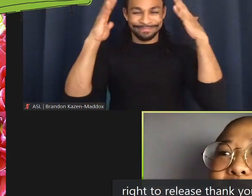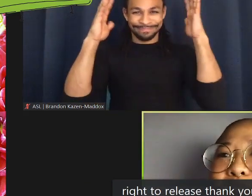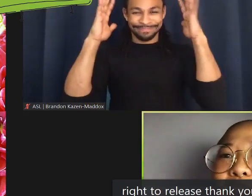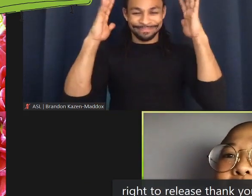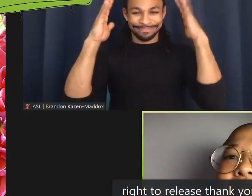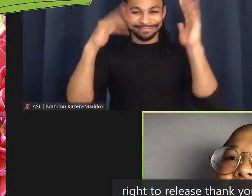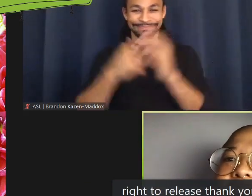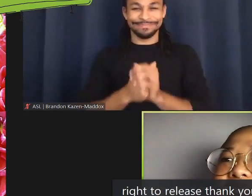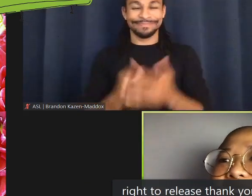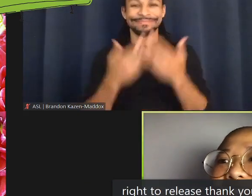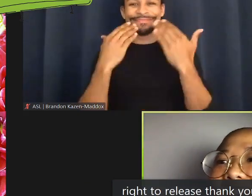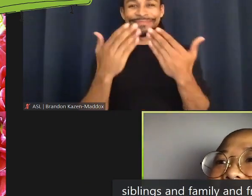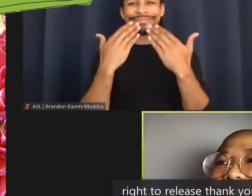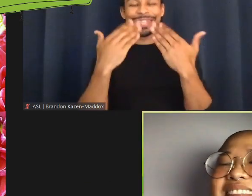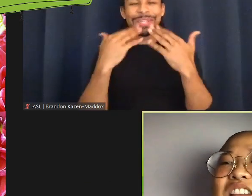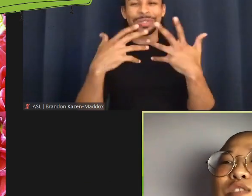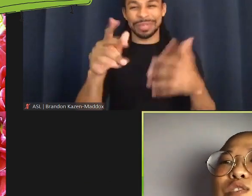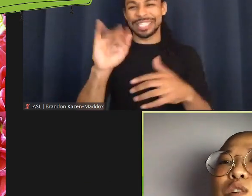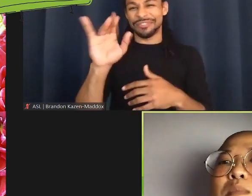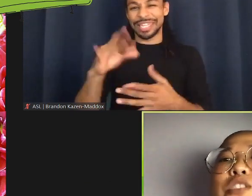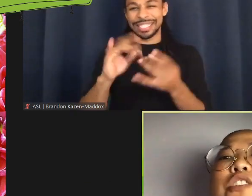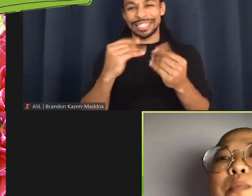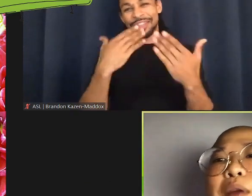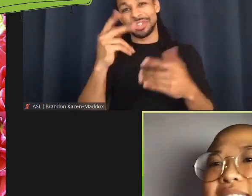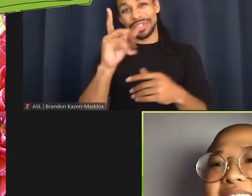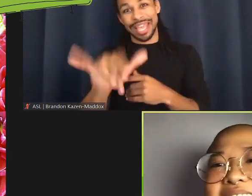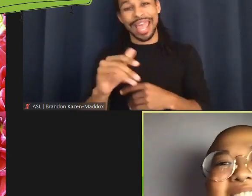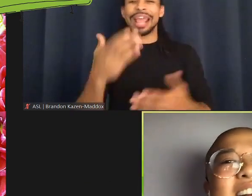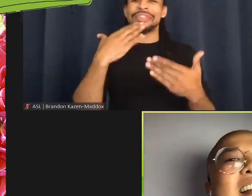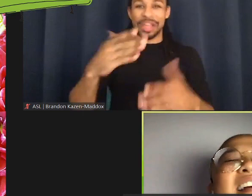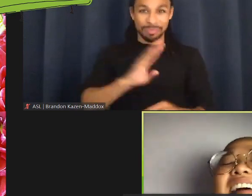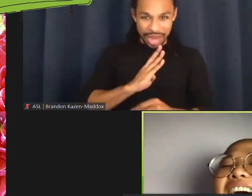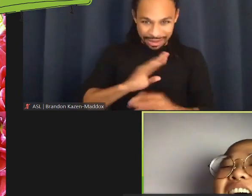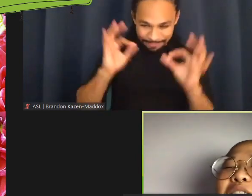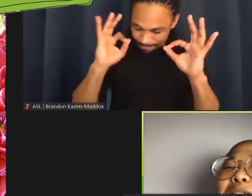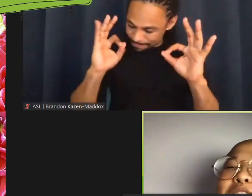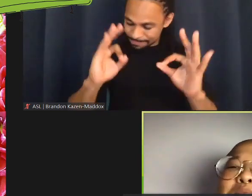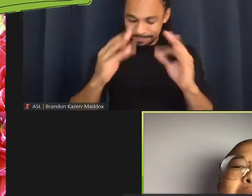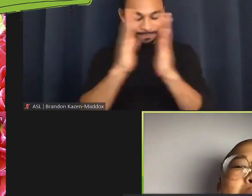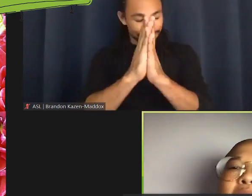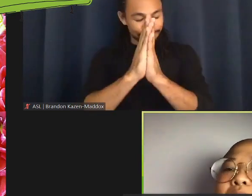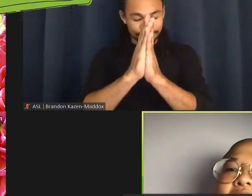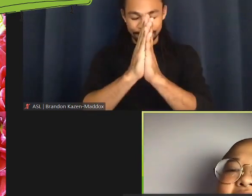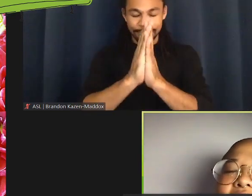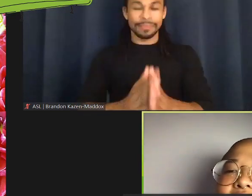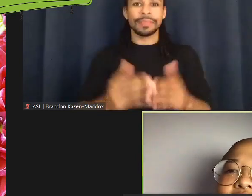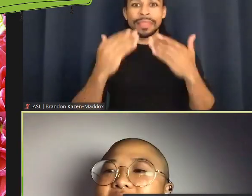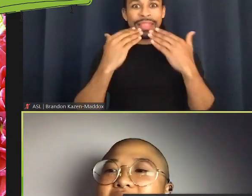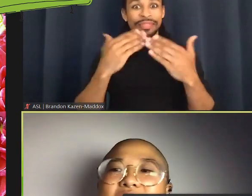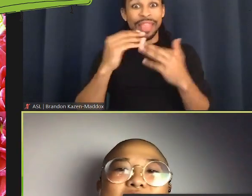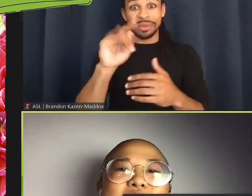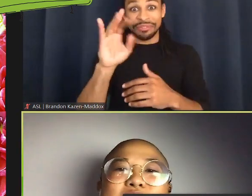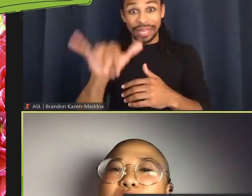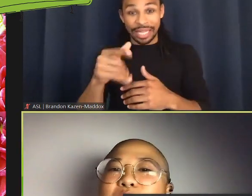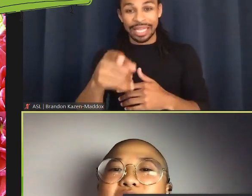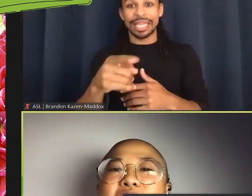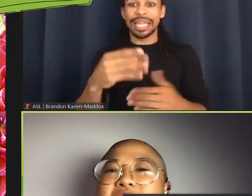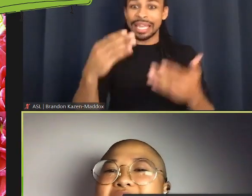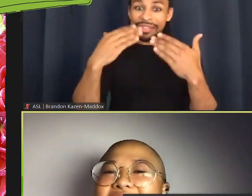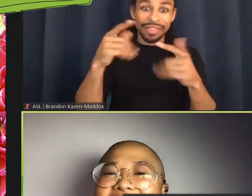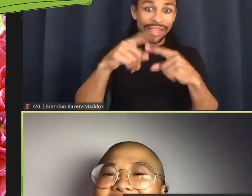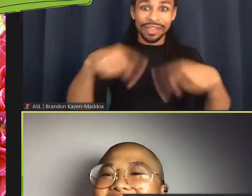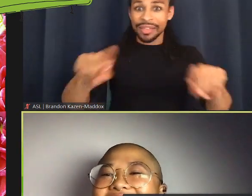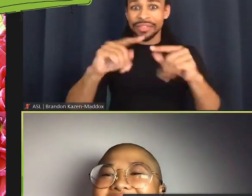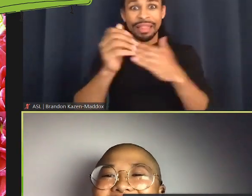Thank you so much to Kay. Thank you so much to Brandon. To my co-MC, Ashna, the rest of the